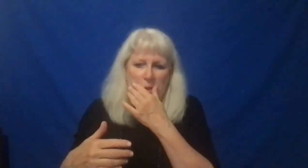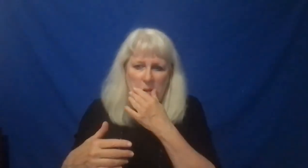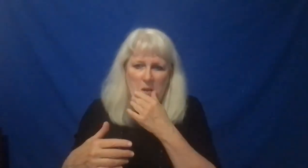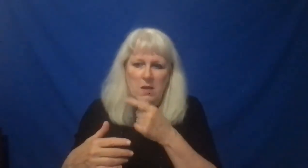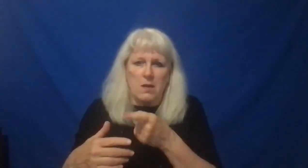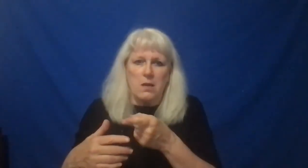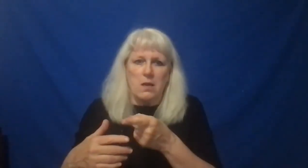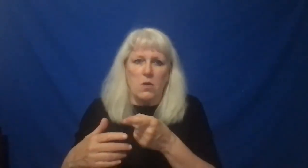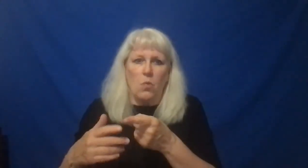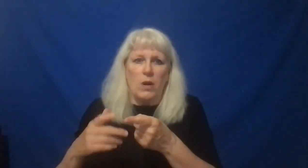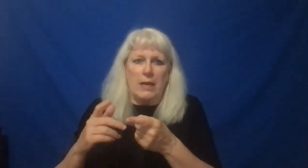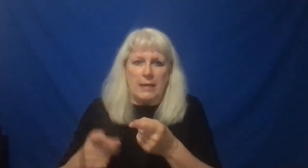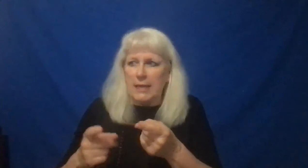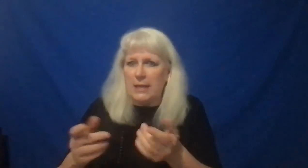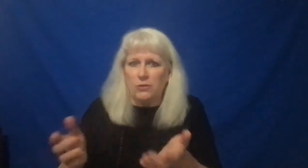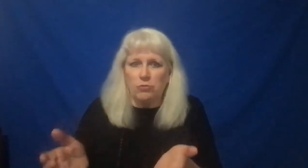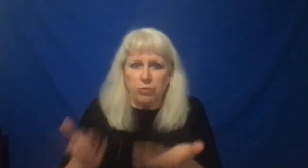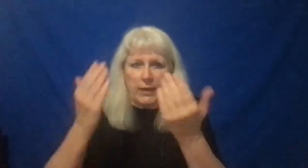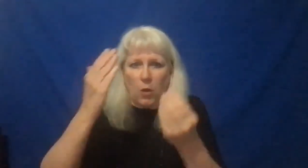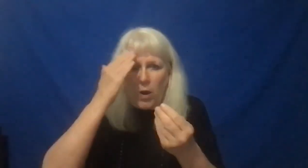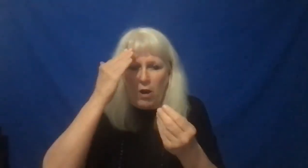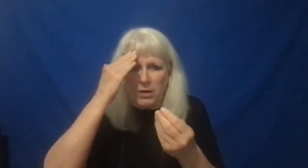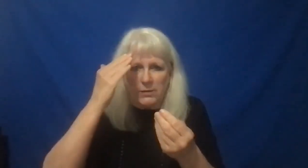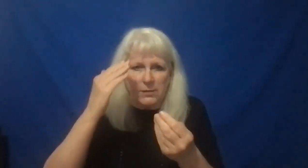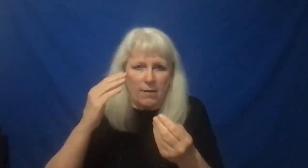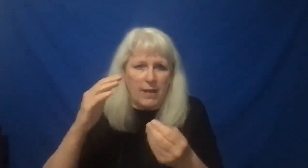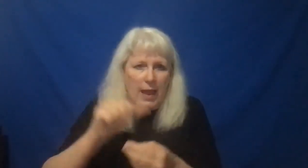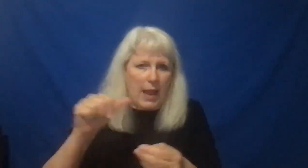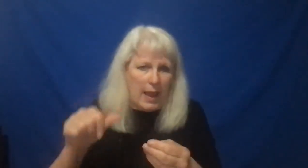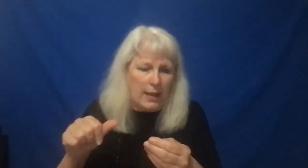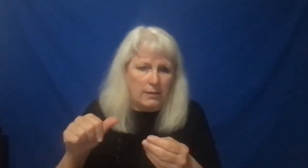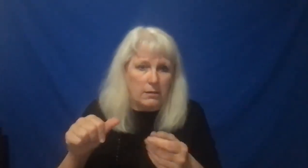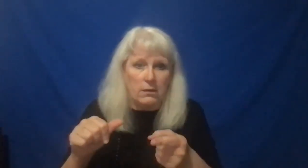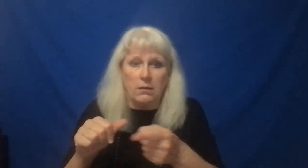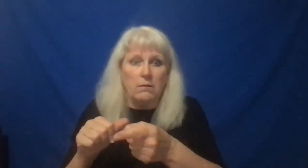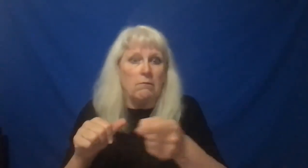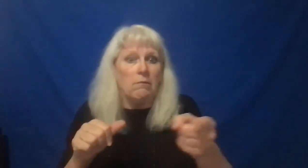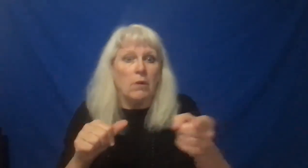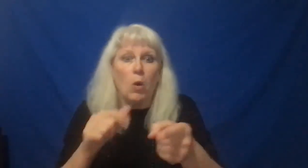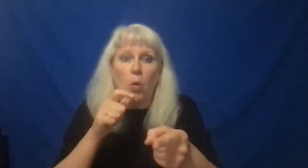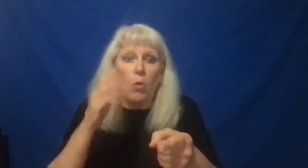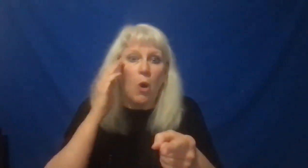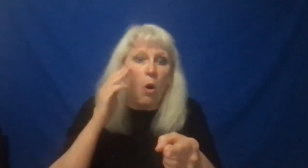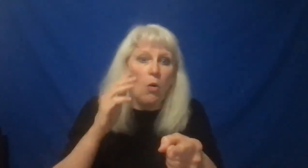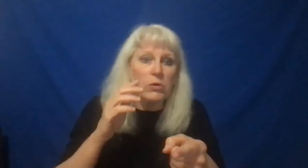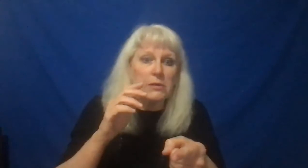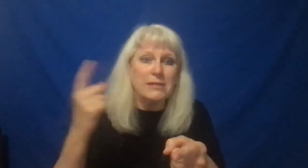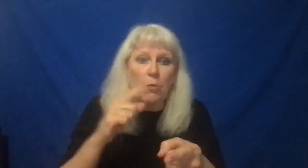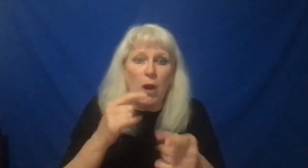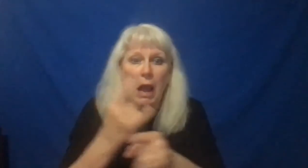AA to those persons who are closest to the suffering alcoholic. And one of the things that has come out of